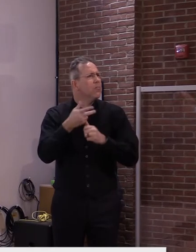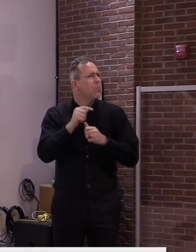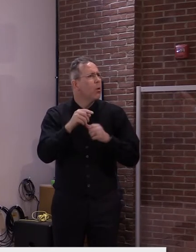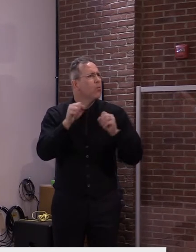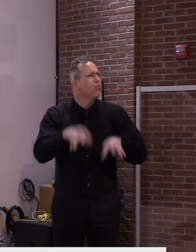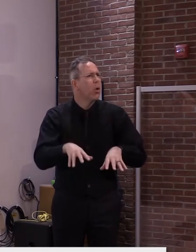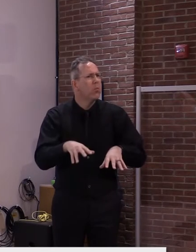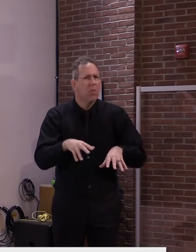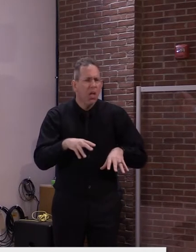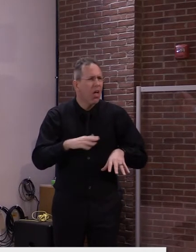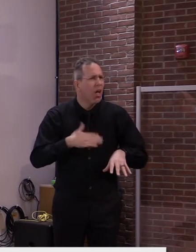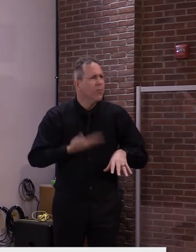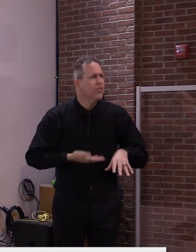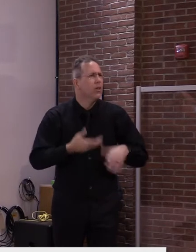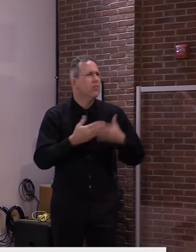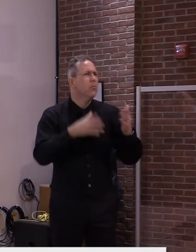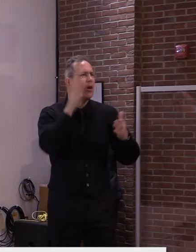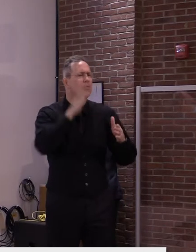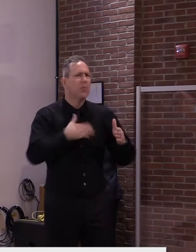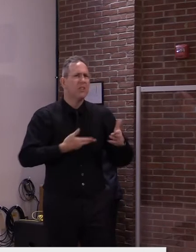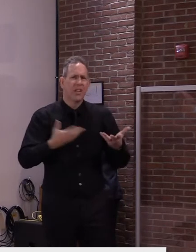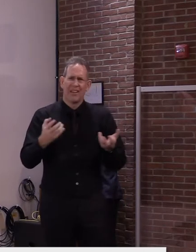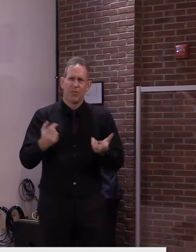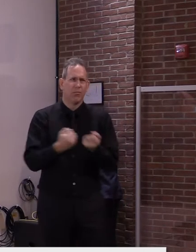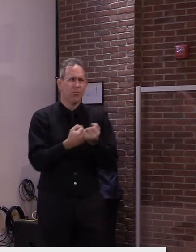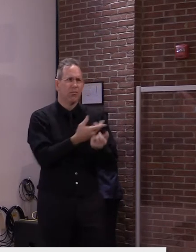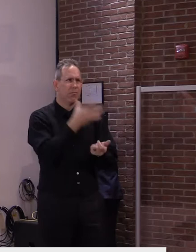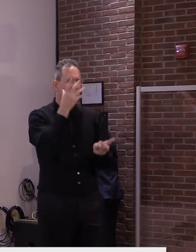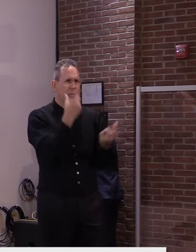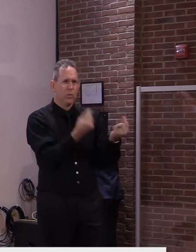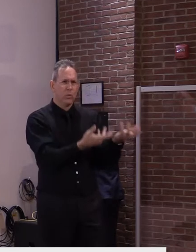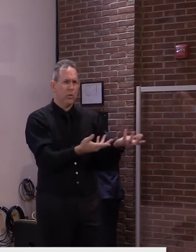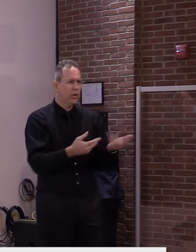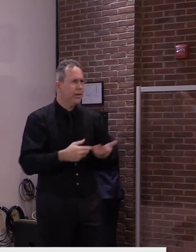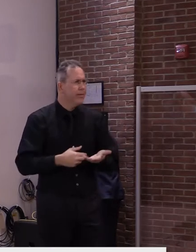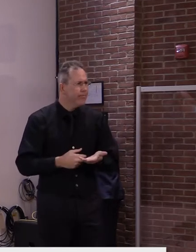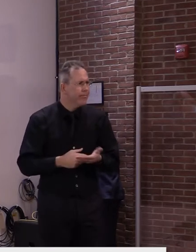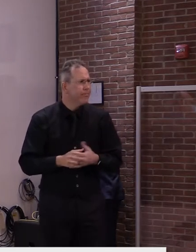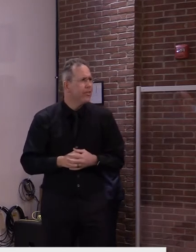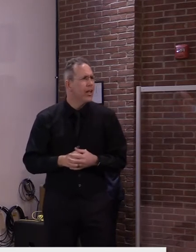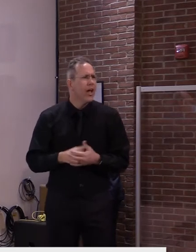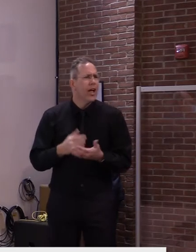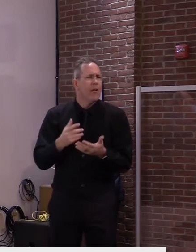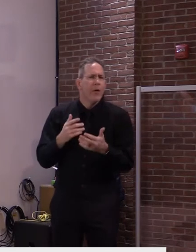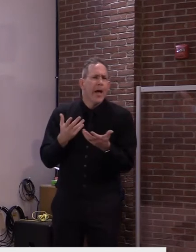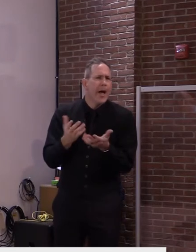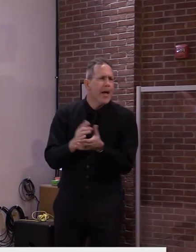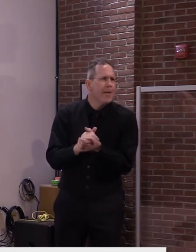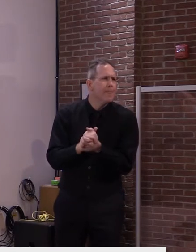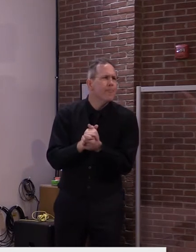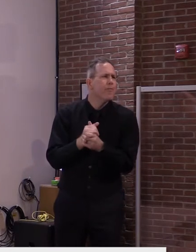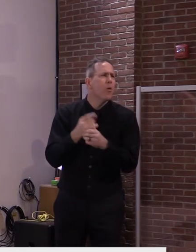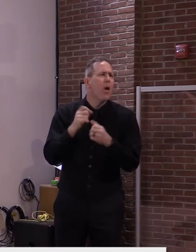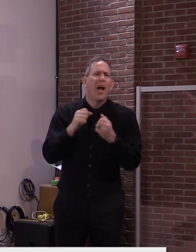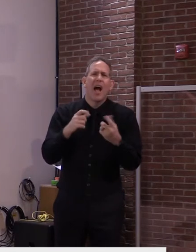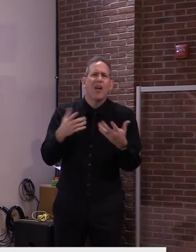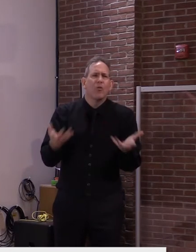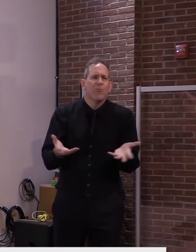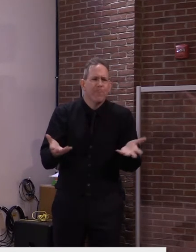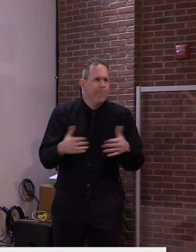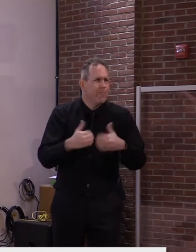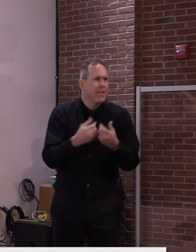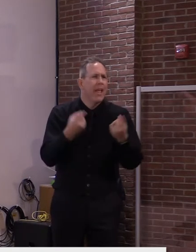What specifically in the data is the state looking for to start up Scholastic Games? And I